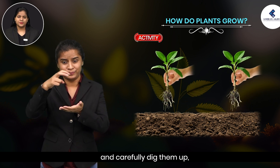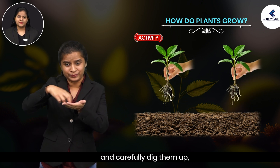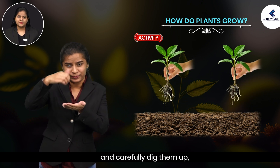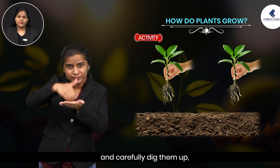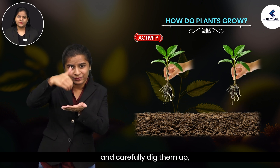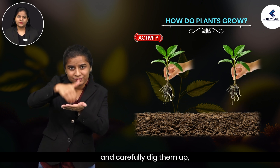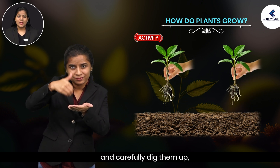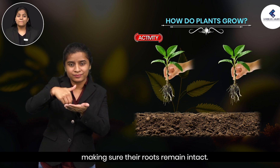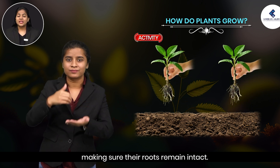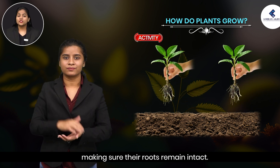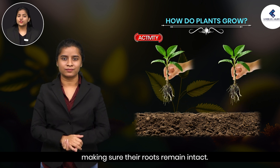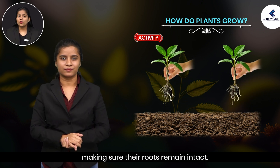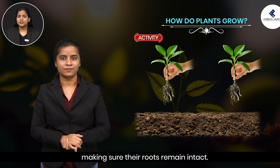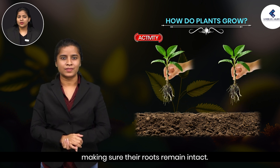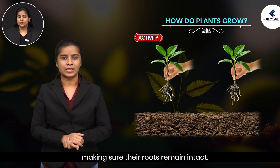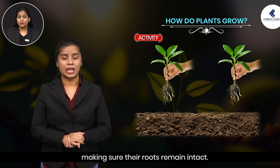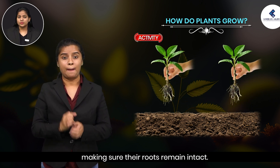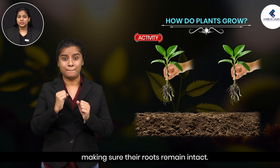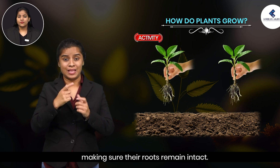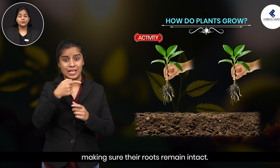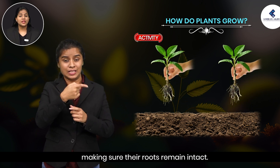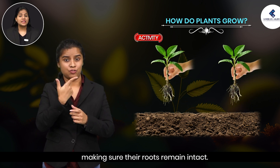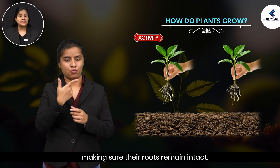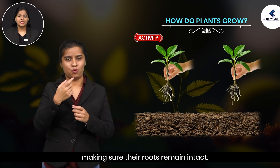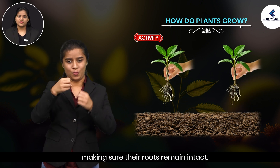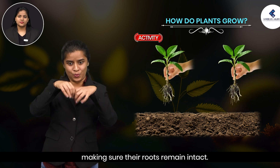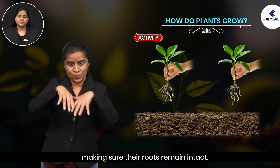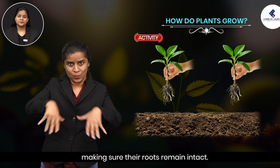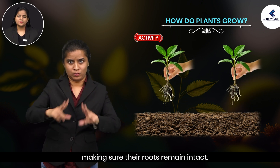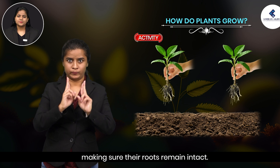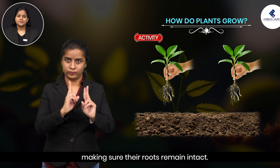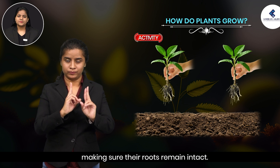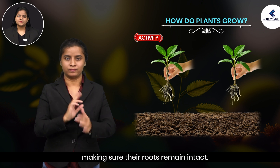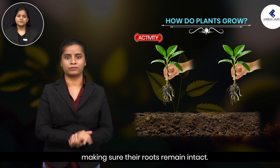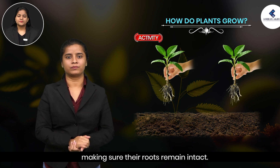up, making sure their roots remain intact.